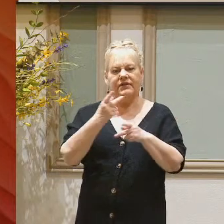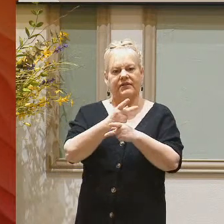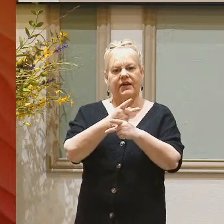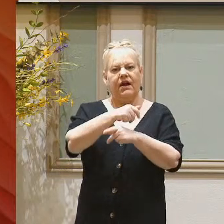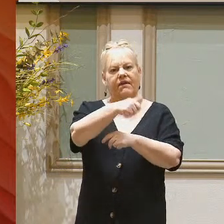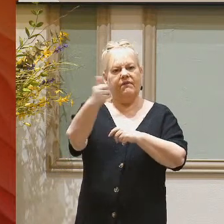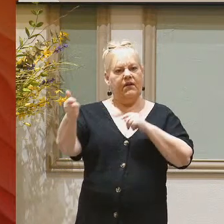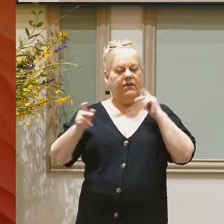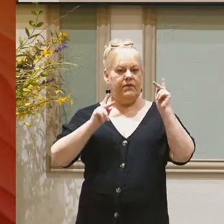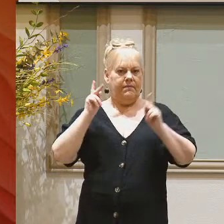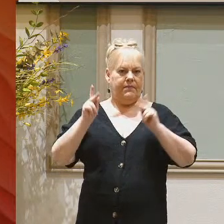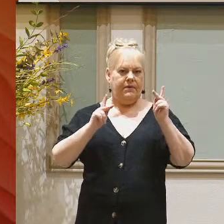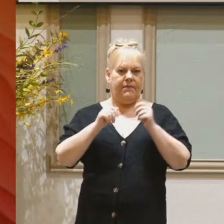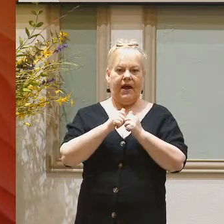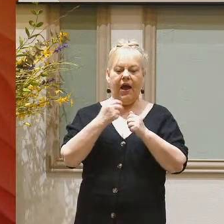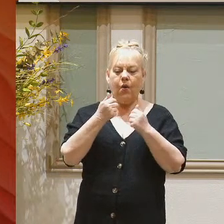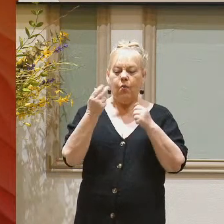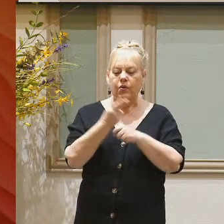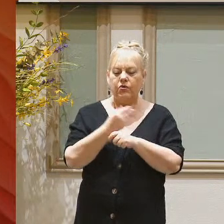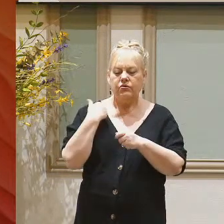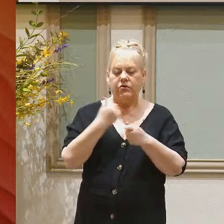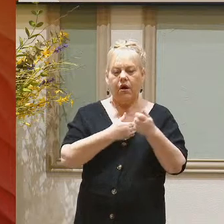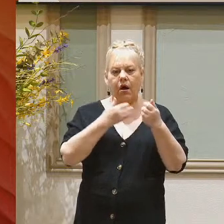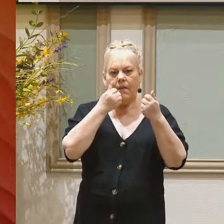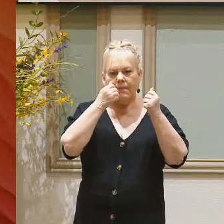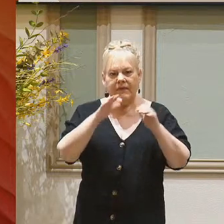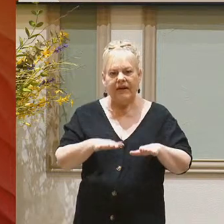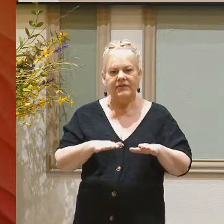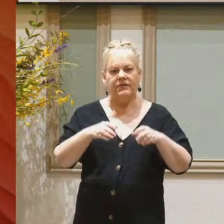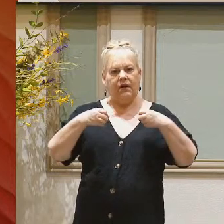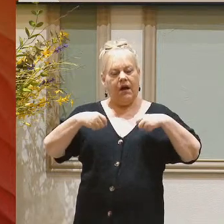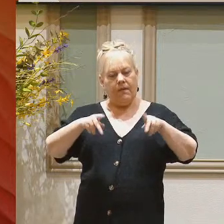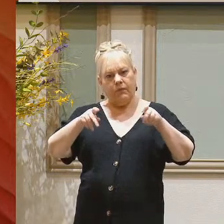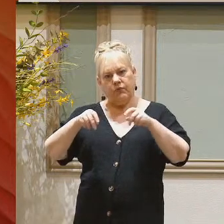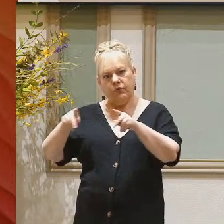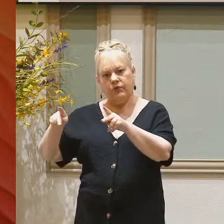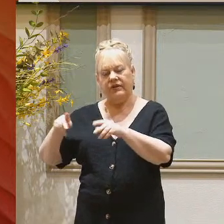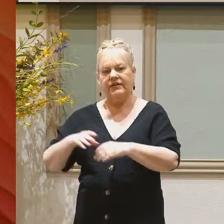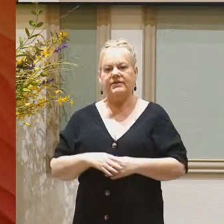We have authority over how we use our blessings and our opportunities.